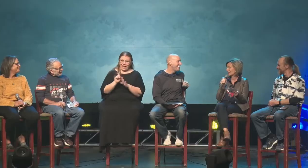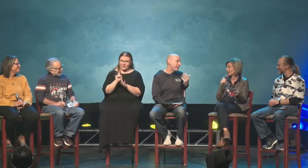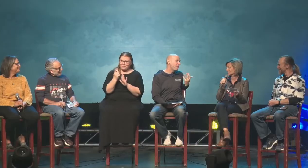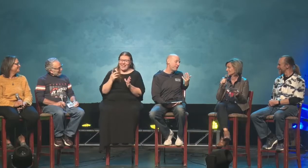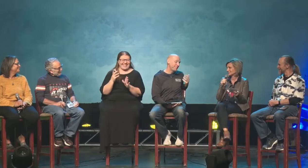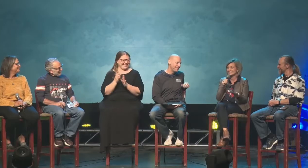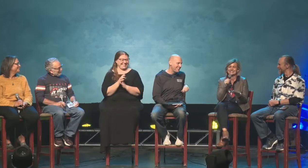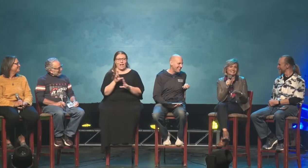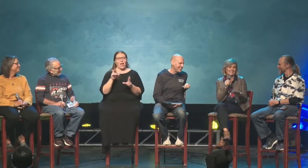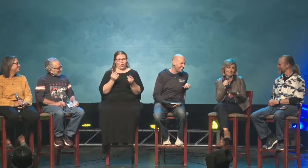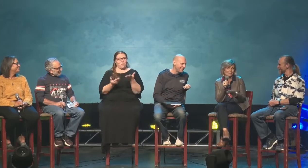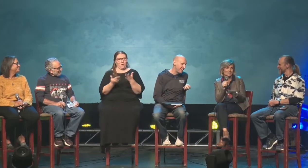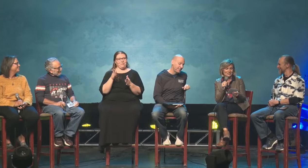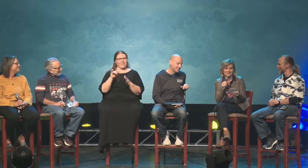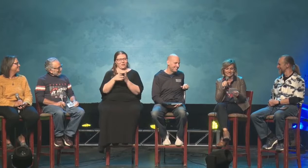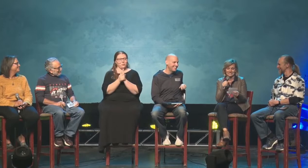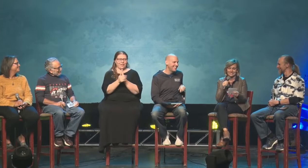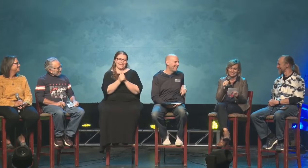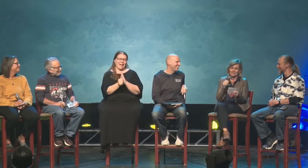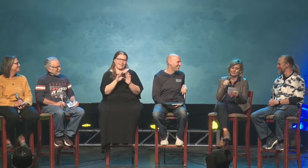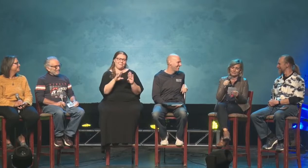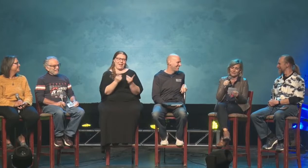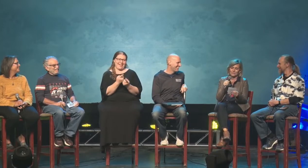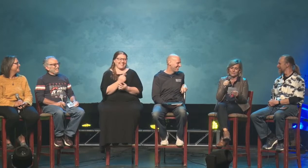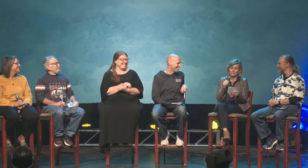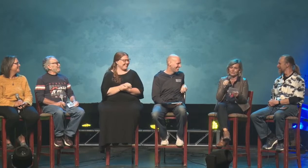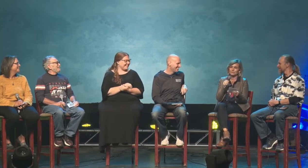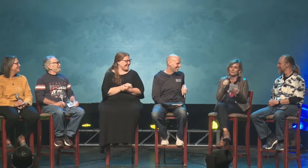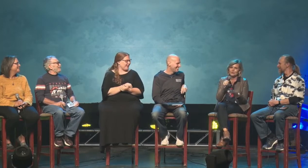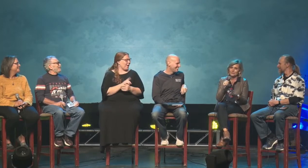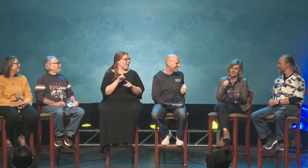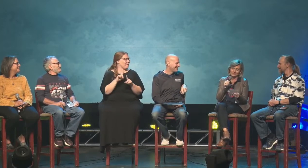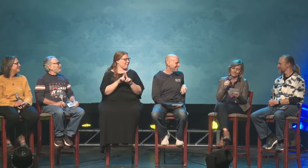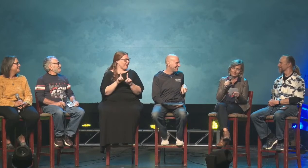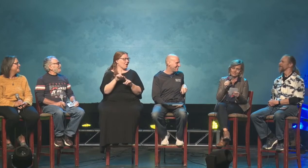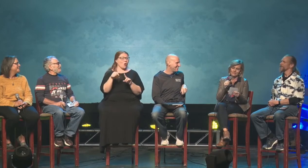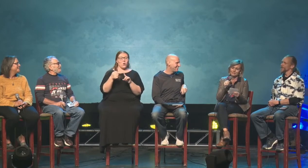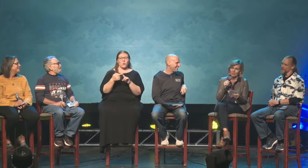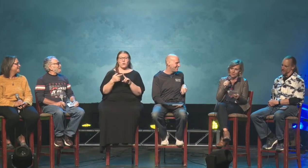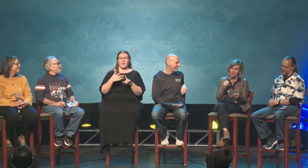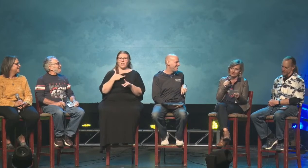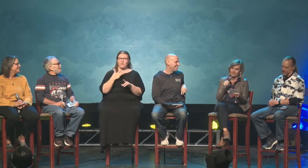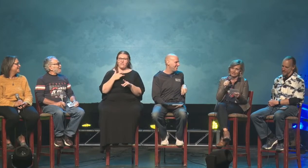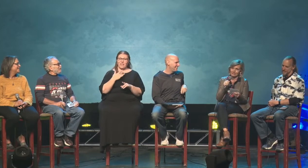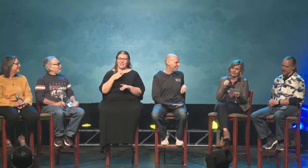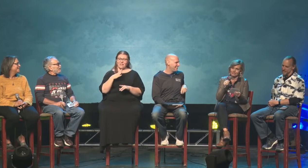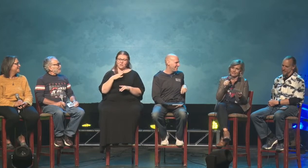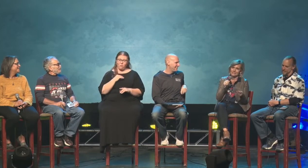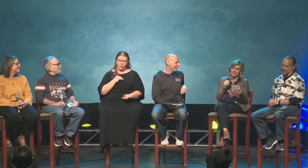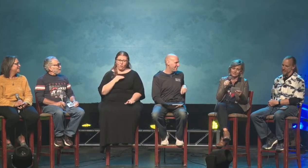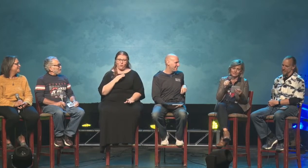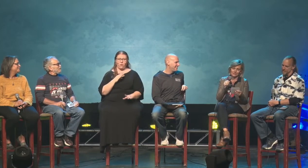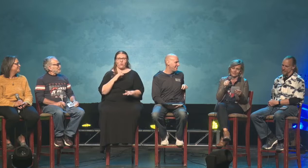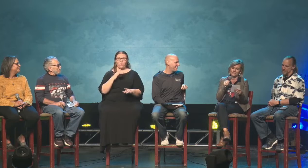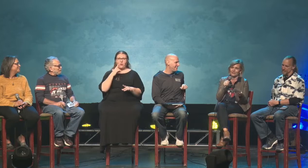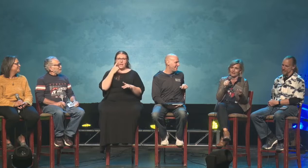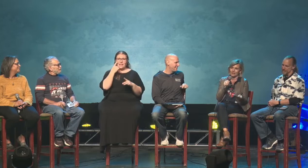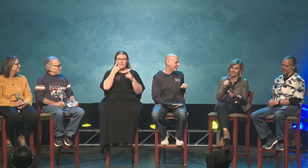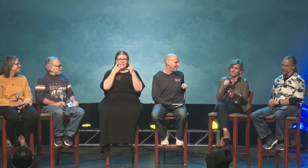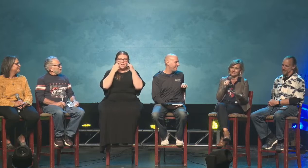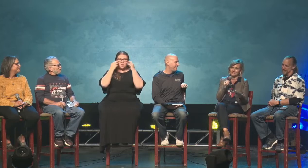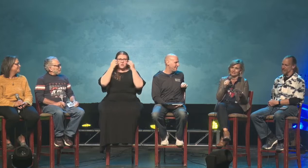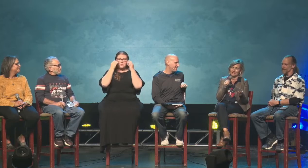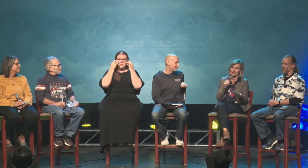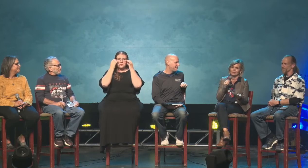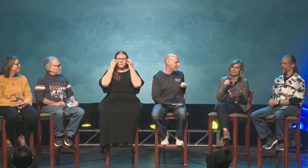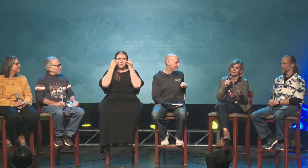That'd be awesome. They probably could. They're that talented. probably I could. couldn't. But you know, when you're weary, feeling small, when tears are in your